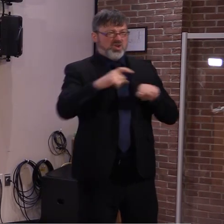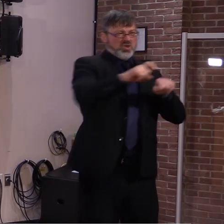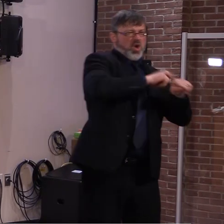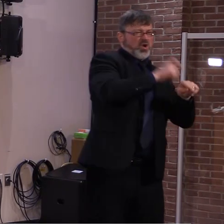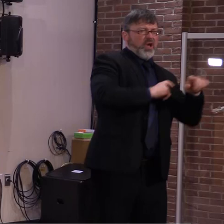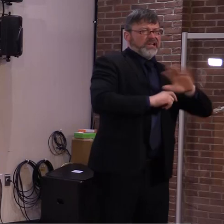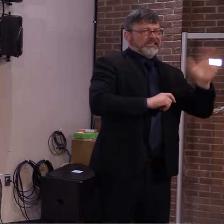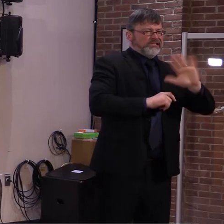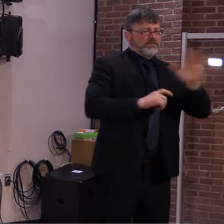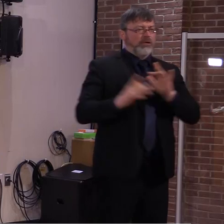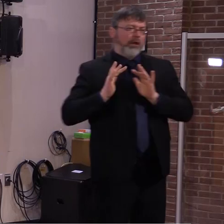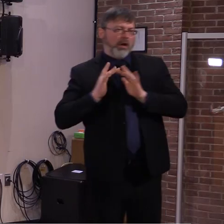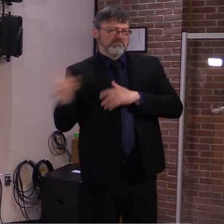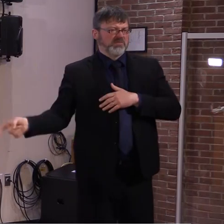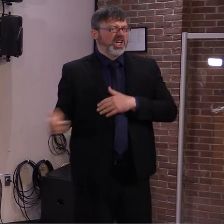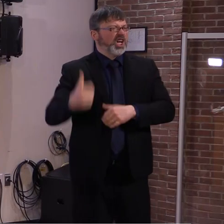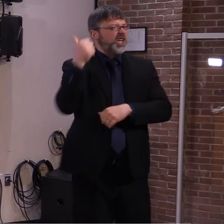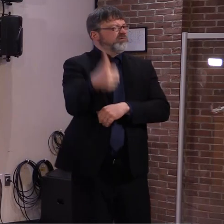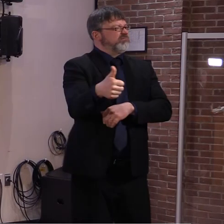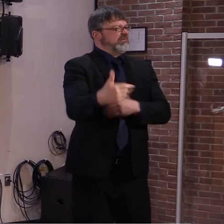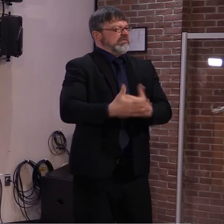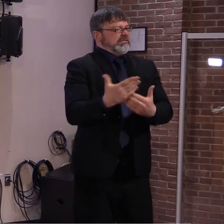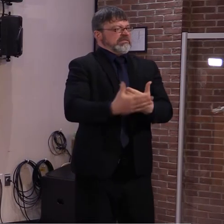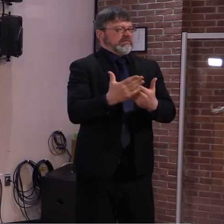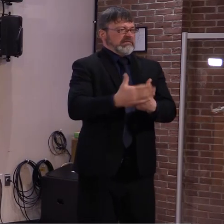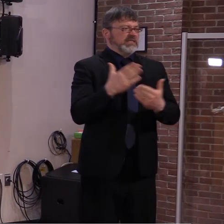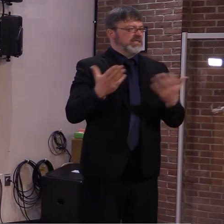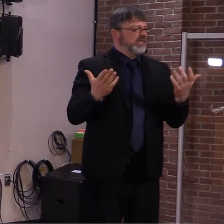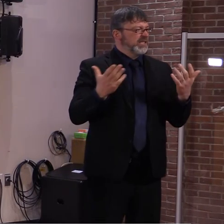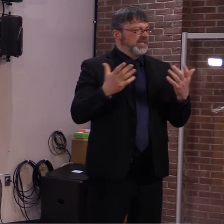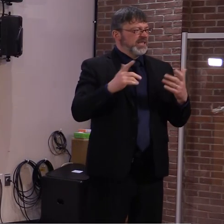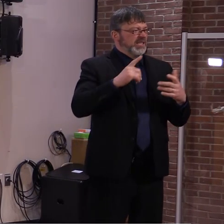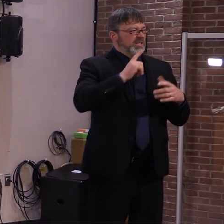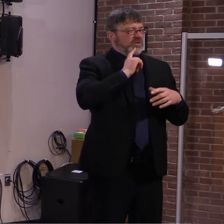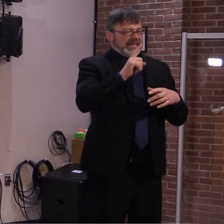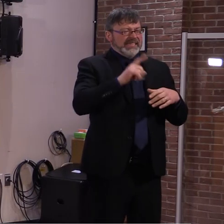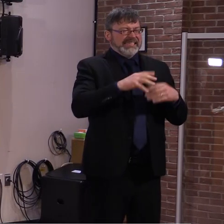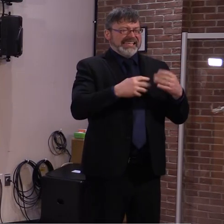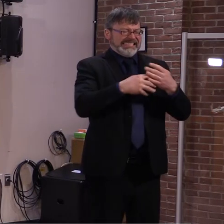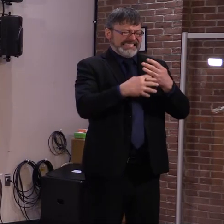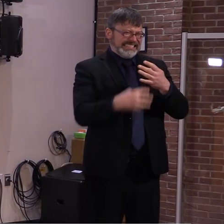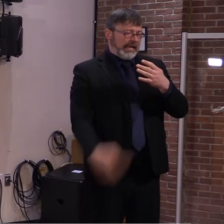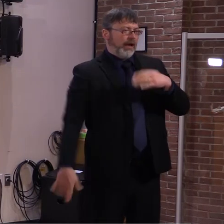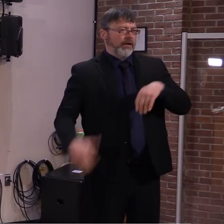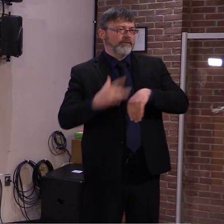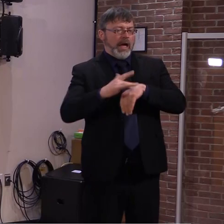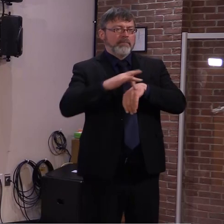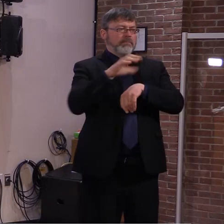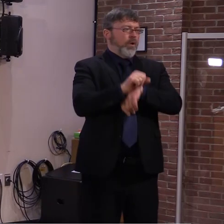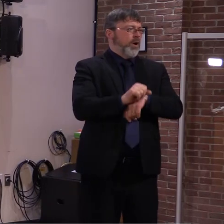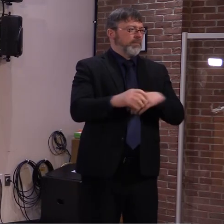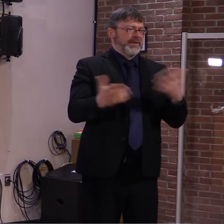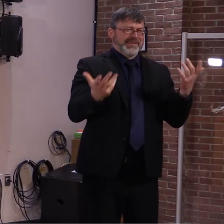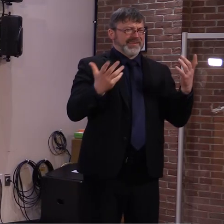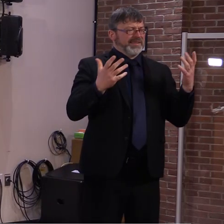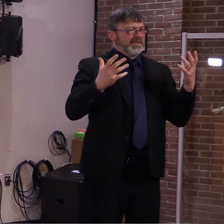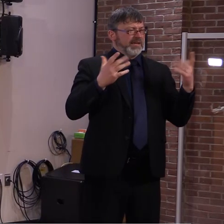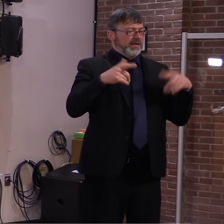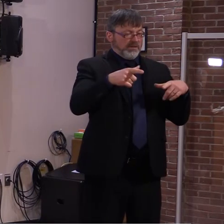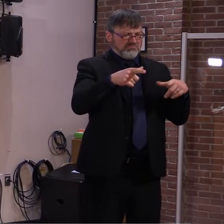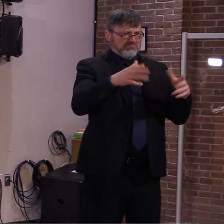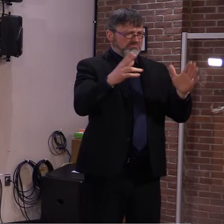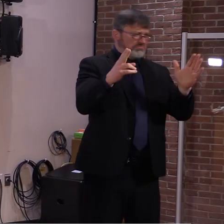is busy in those first few hours, but we're confident that that our systems are going to be able to handle this, especially